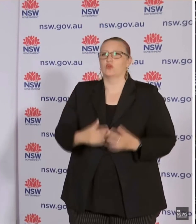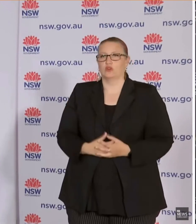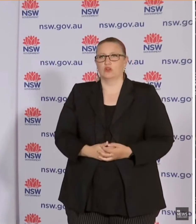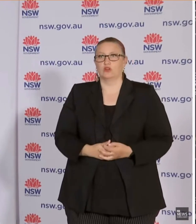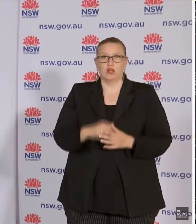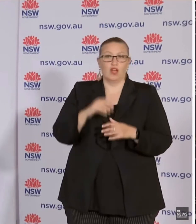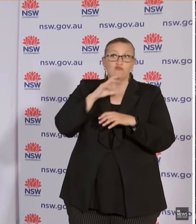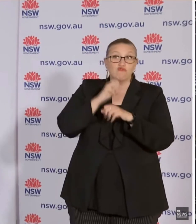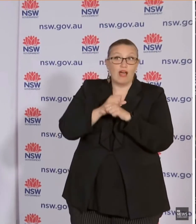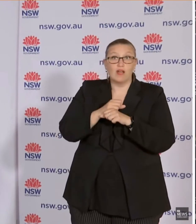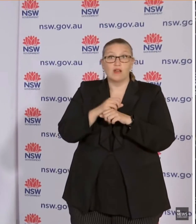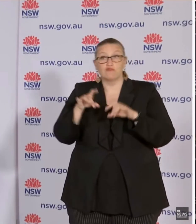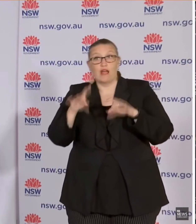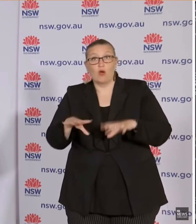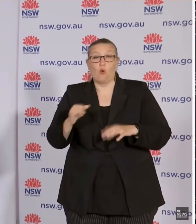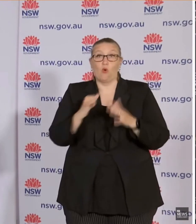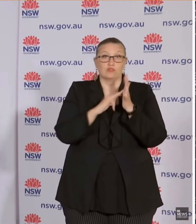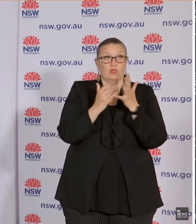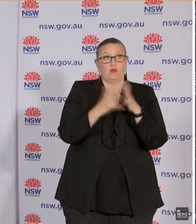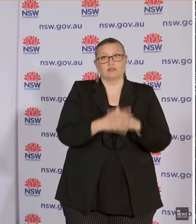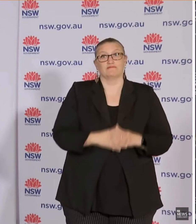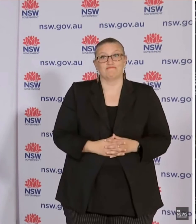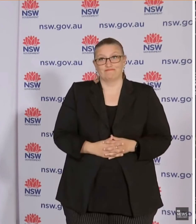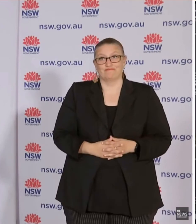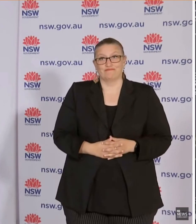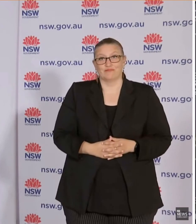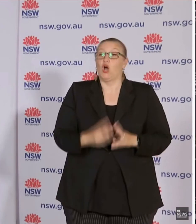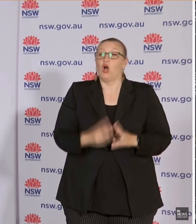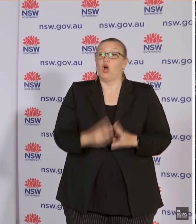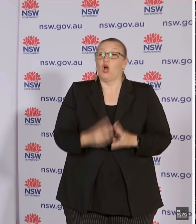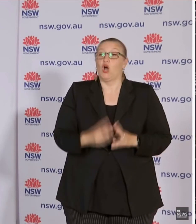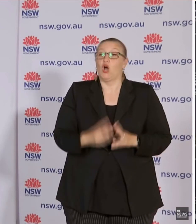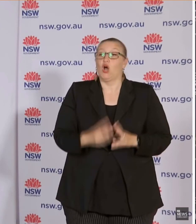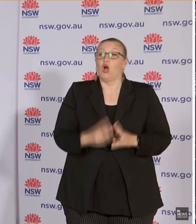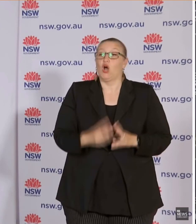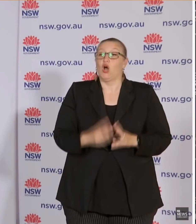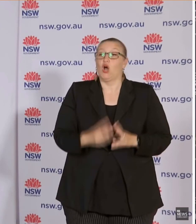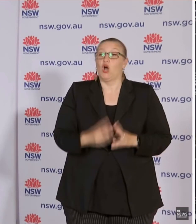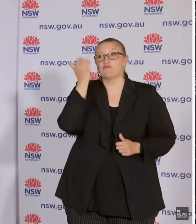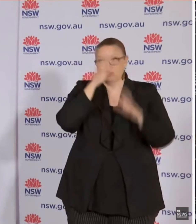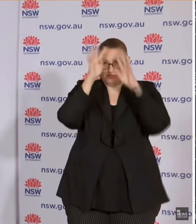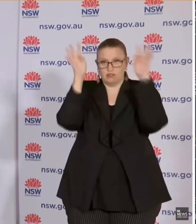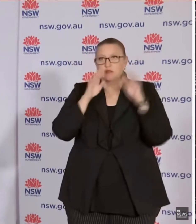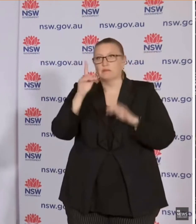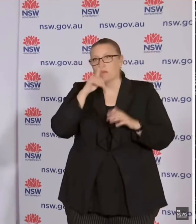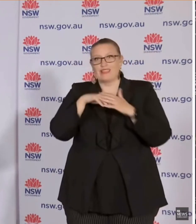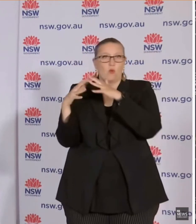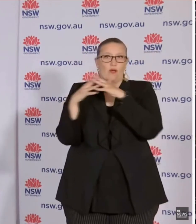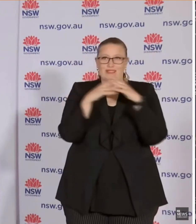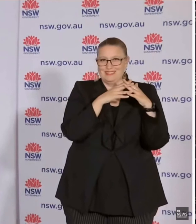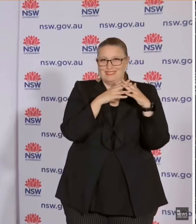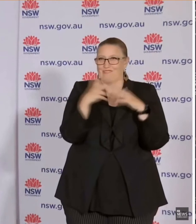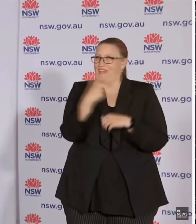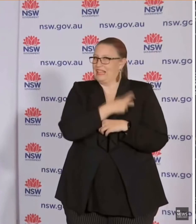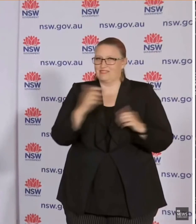federal government or the state government? We've only got about 11% of people, Indigenous people in the West, vaccinated. That's a pretty low percentage compared to the rest